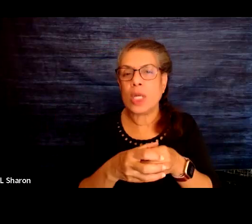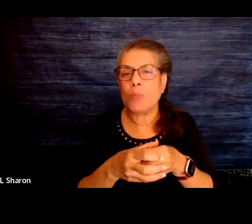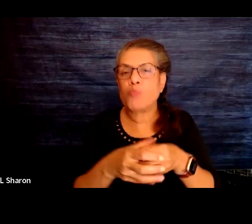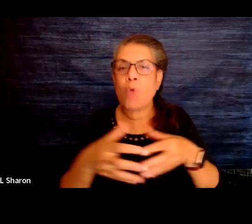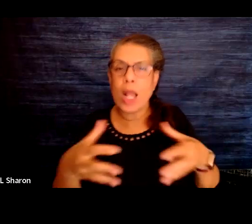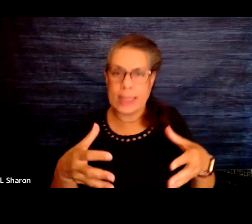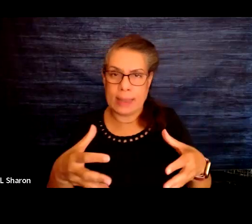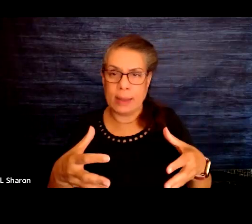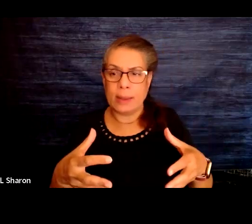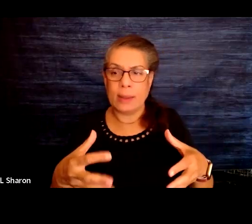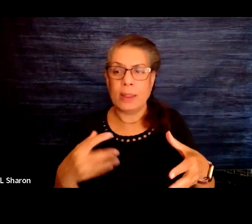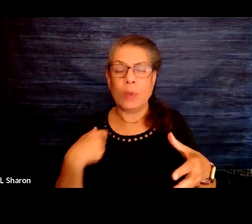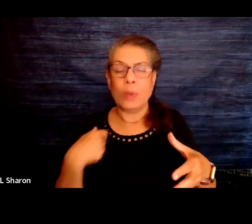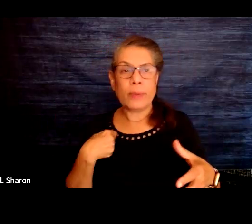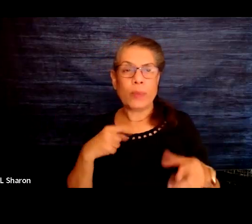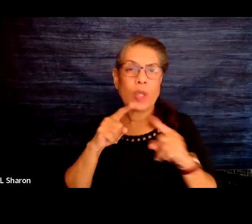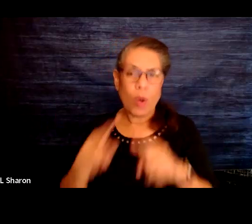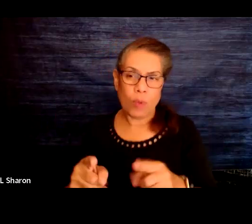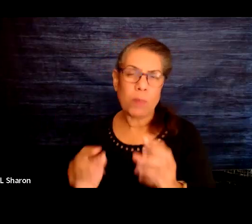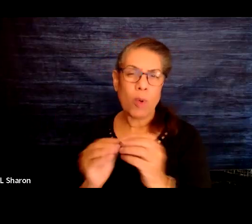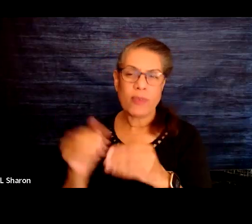go into, you know, needing further data.